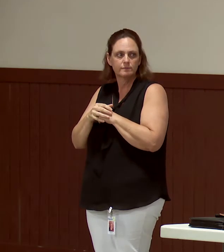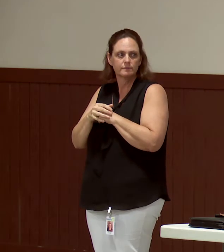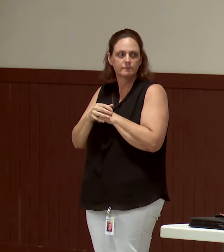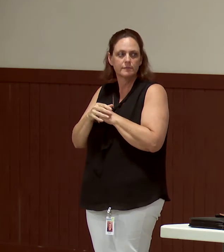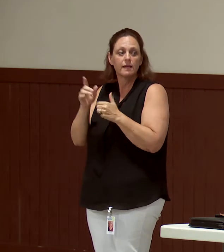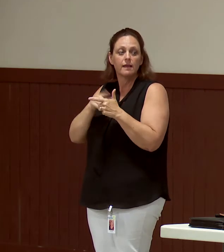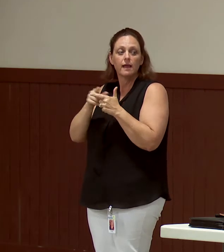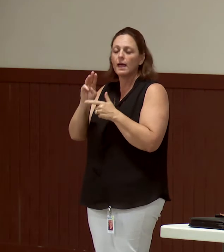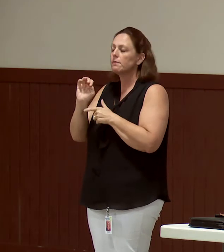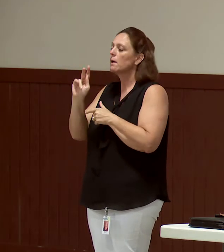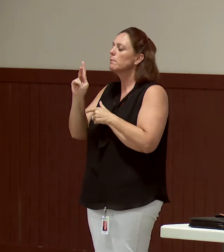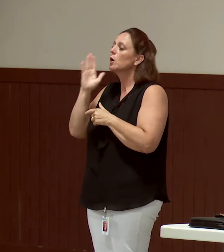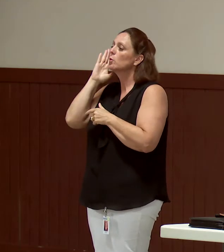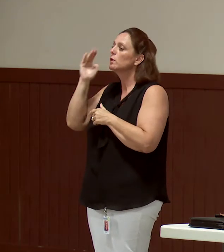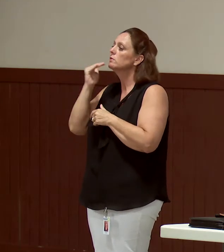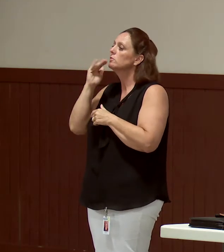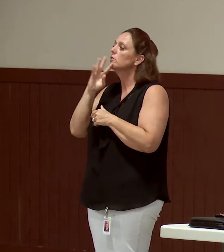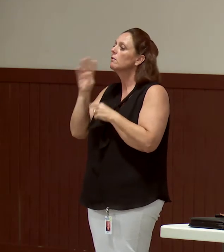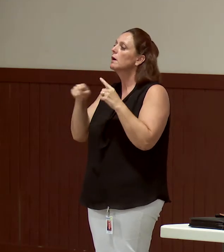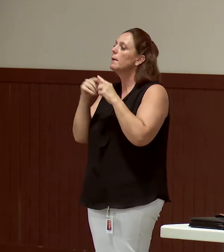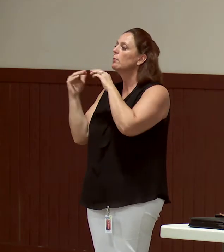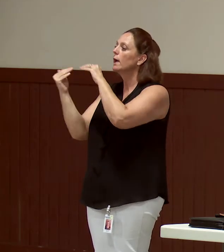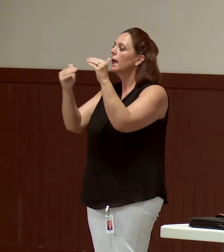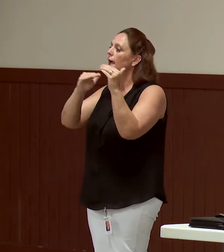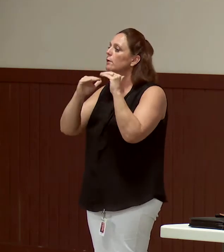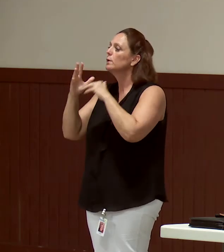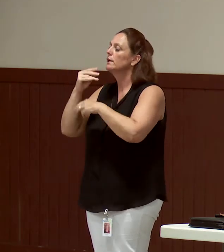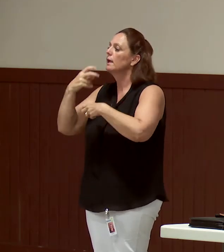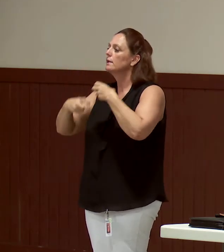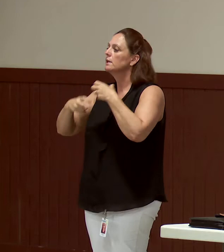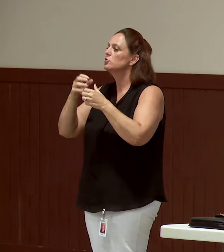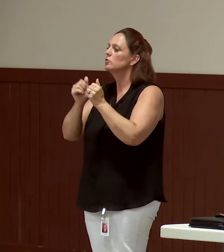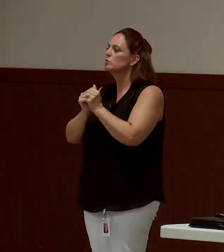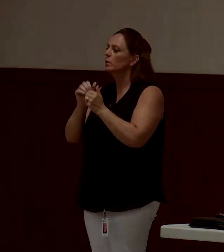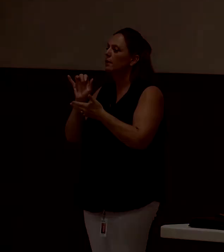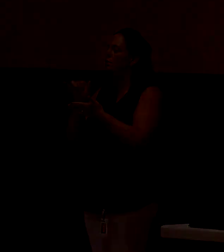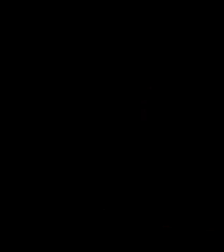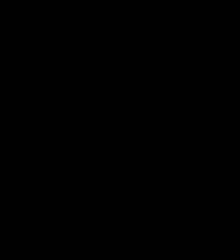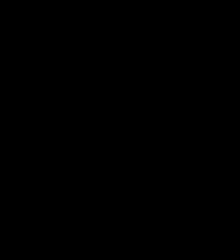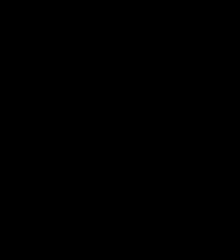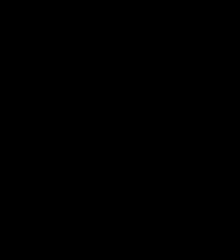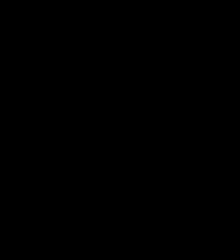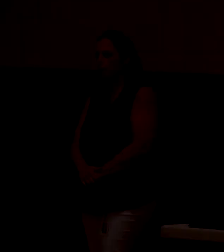about equity, as Darren mentioned, is kind of woven throughout the issues within the ARPA Act.